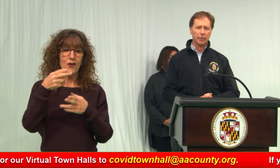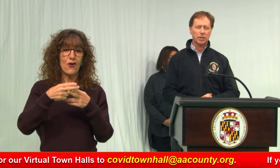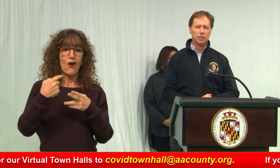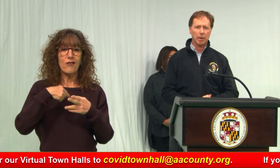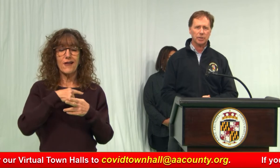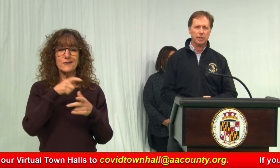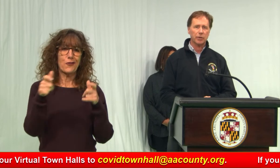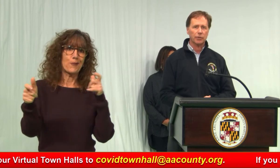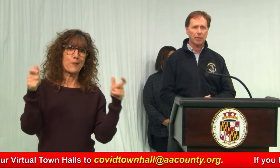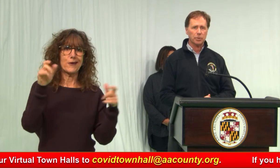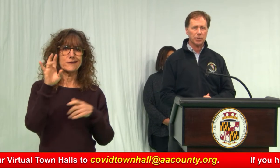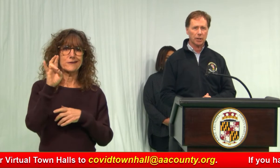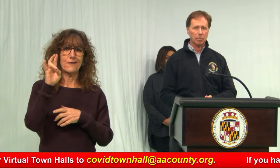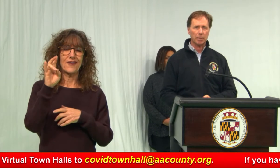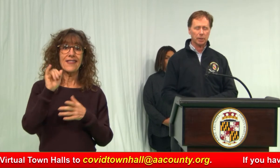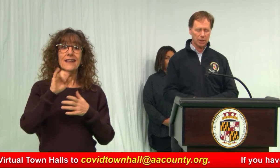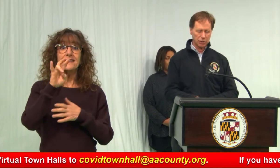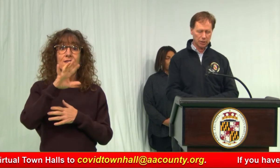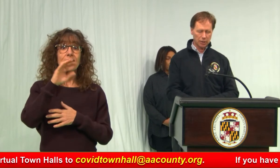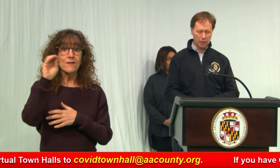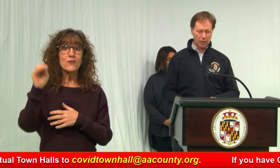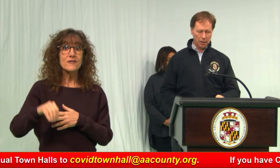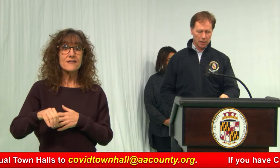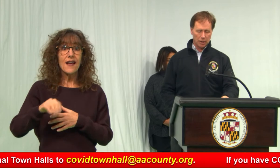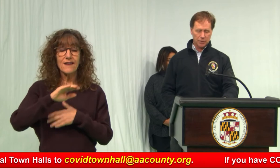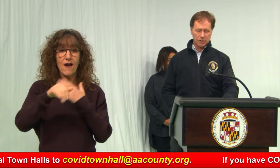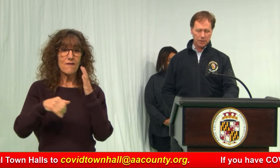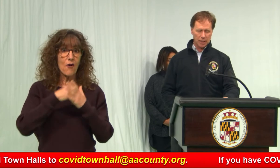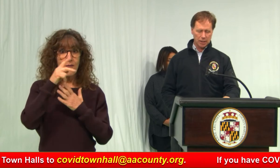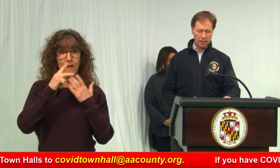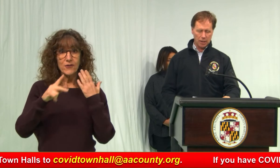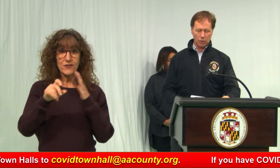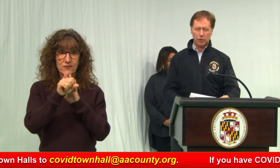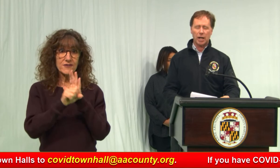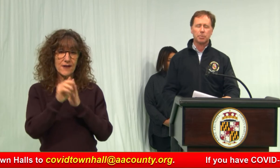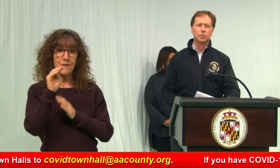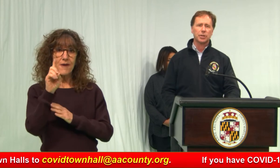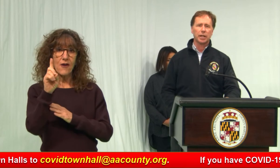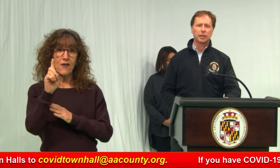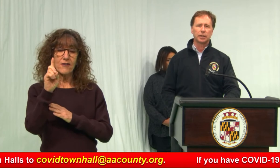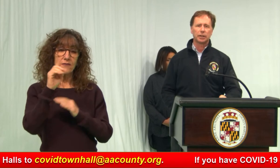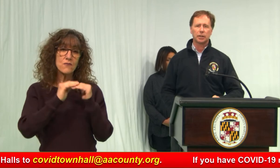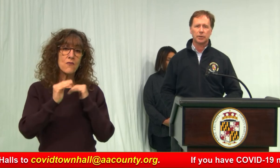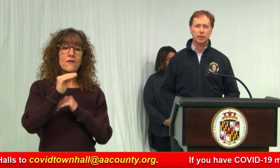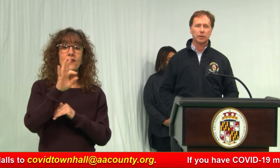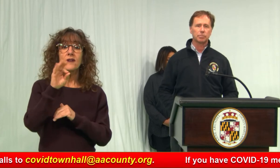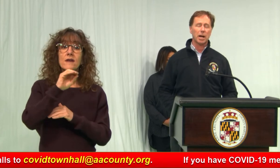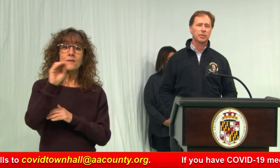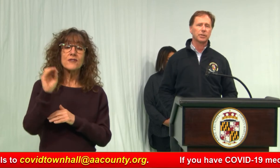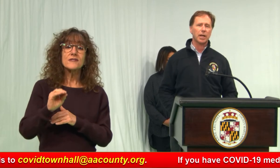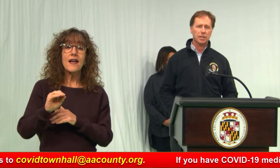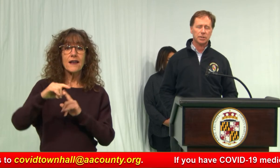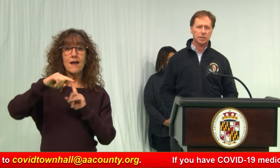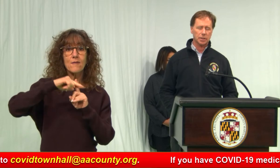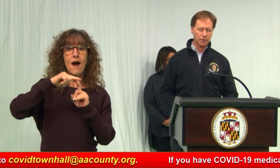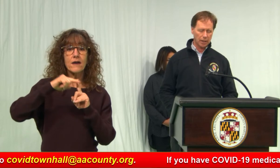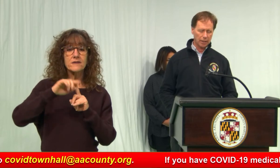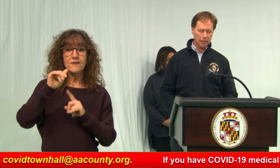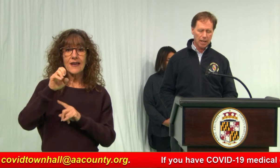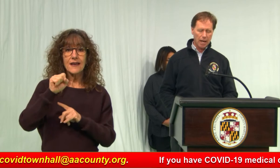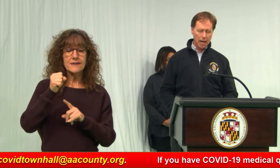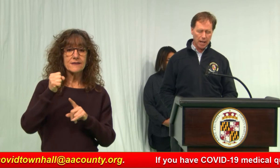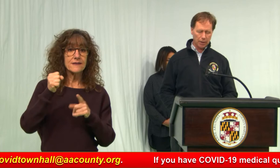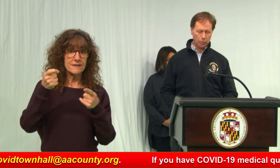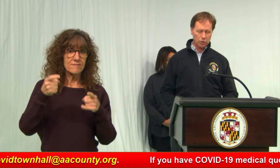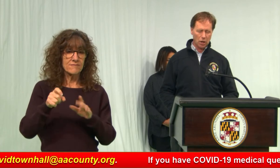Big 7. It's about 75% of the population of the state and over 90% of the positive cases in the